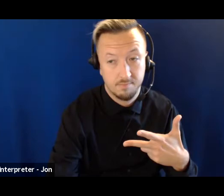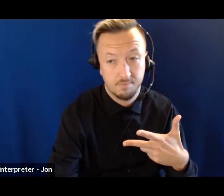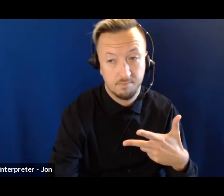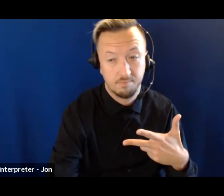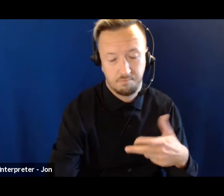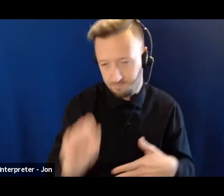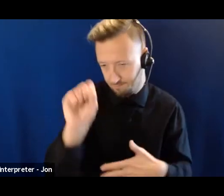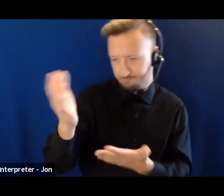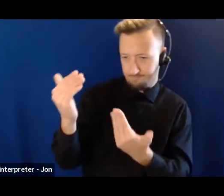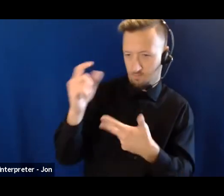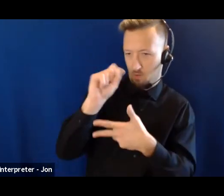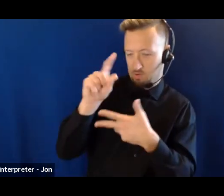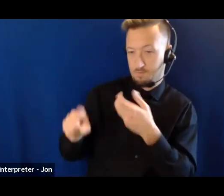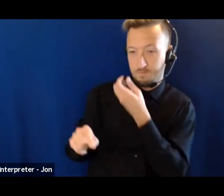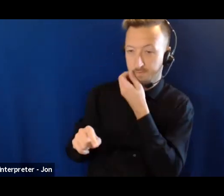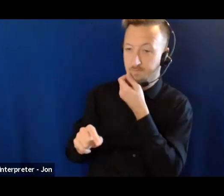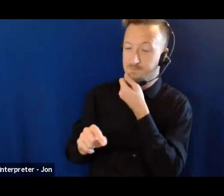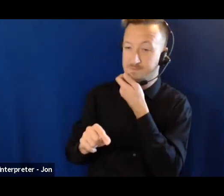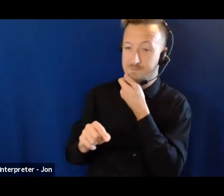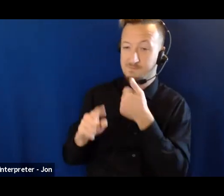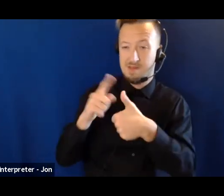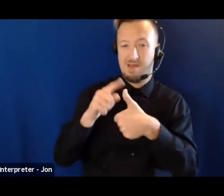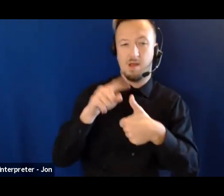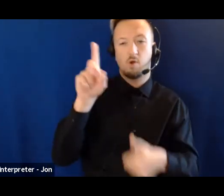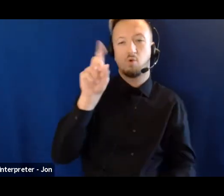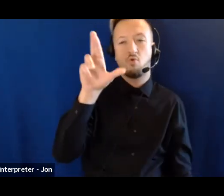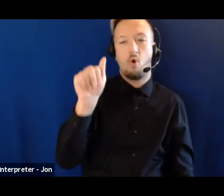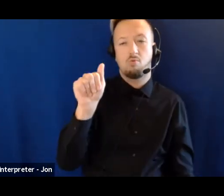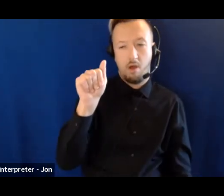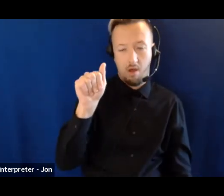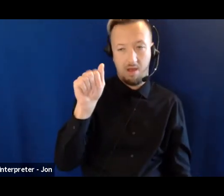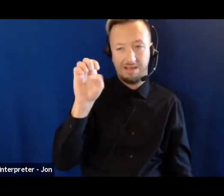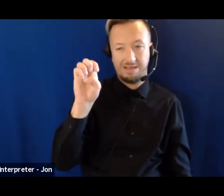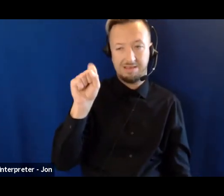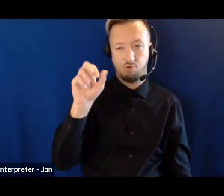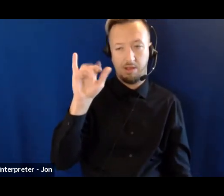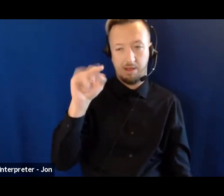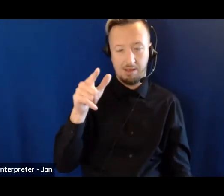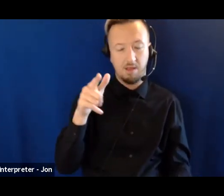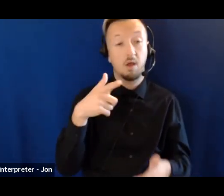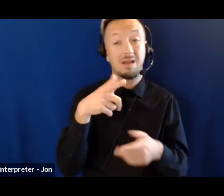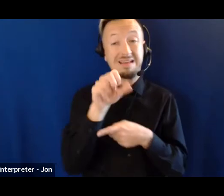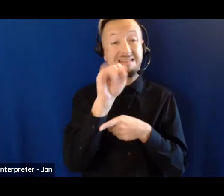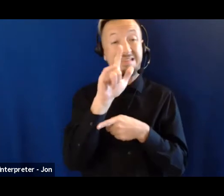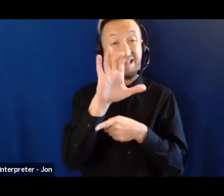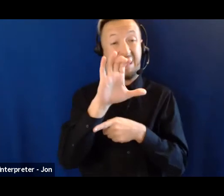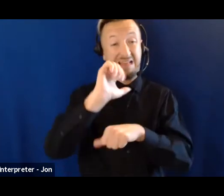Okay. The first one's from Dora Easterling. In discussing SILC